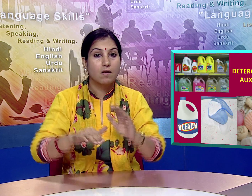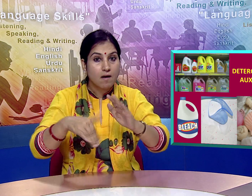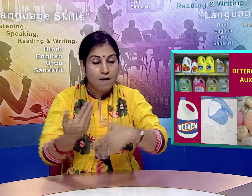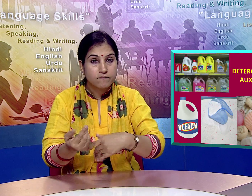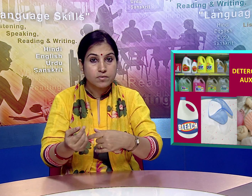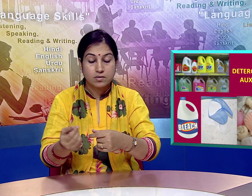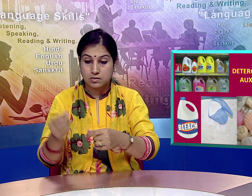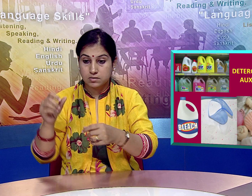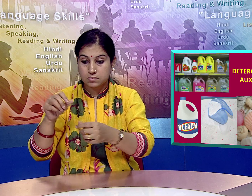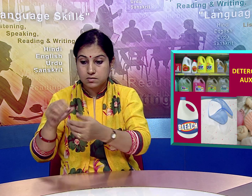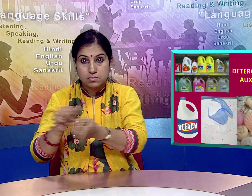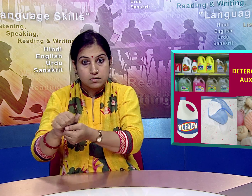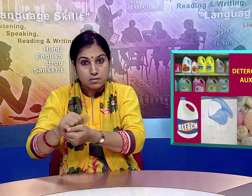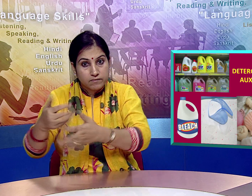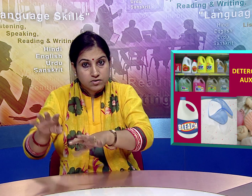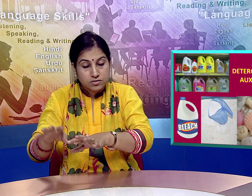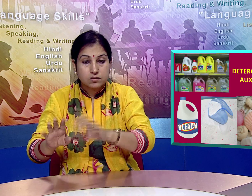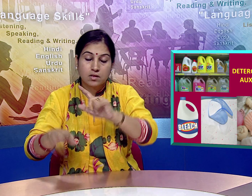after the removal of the stain,